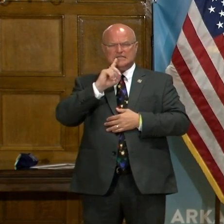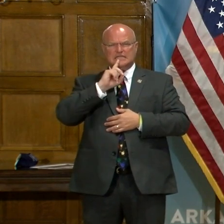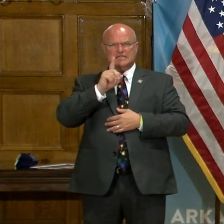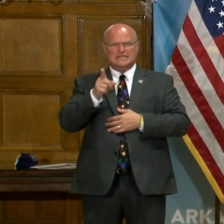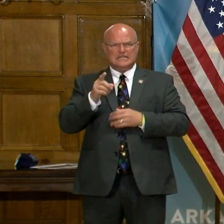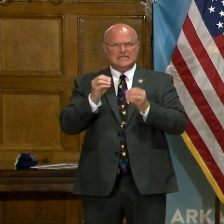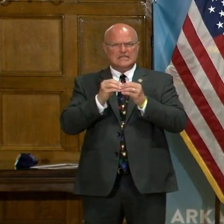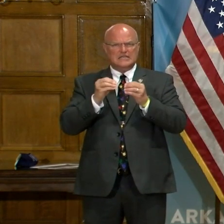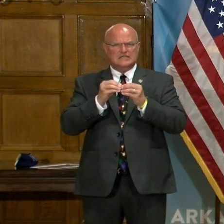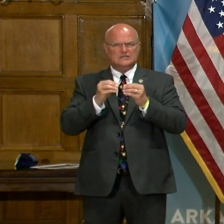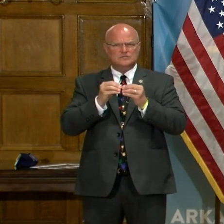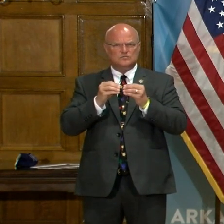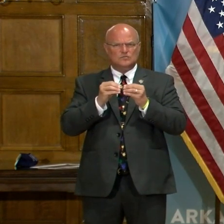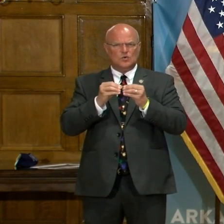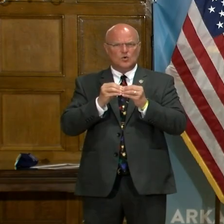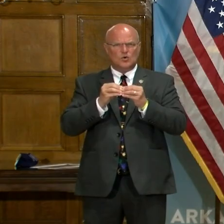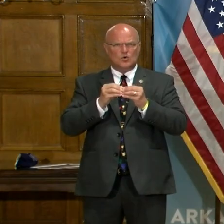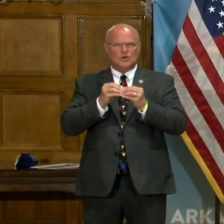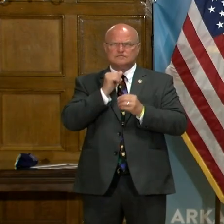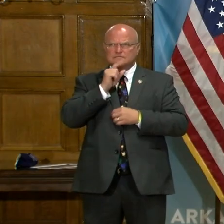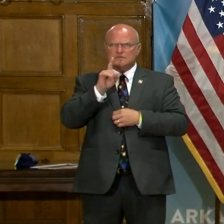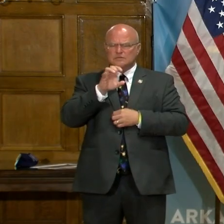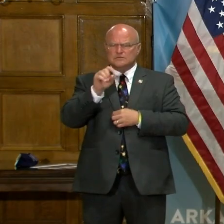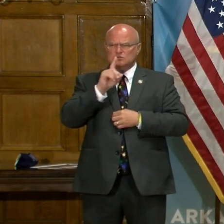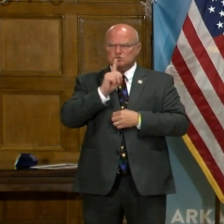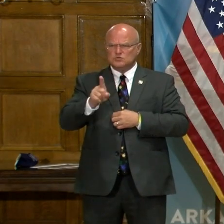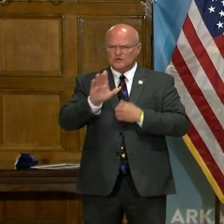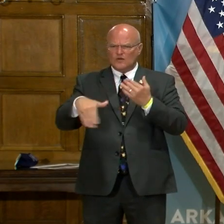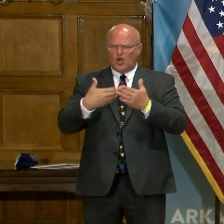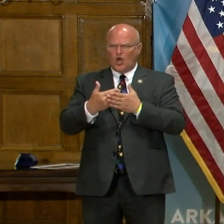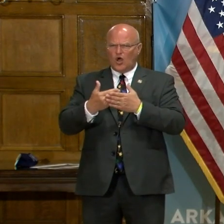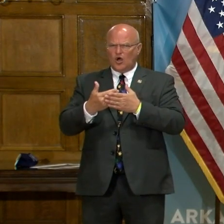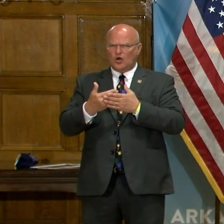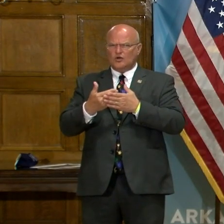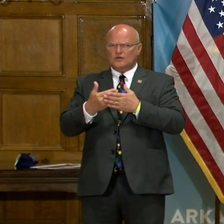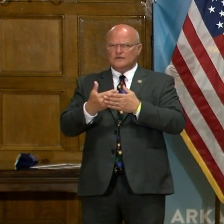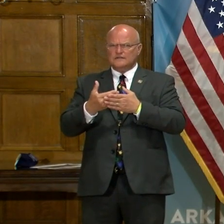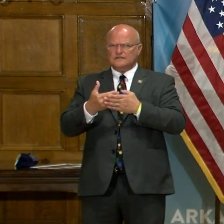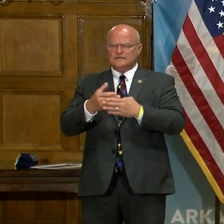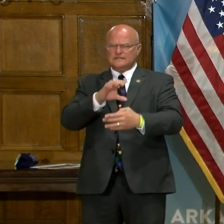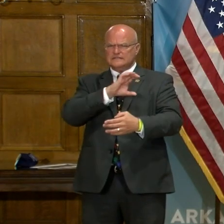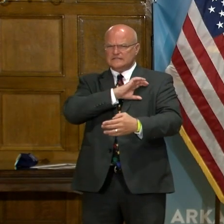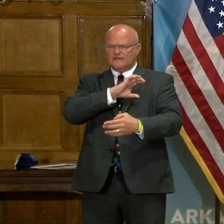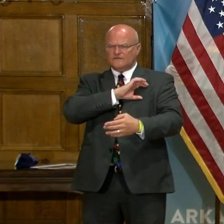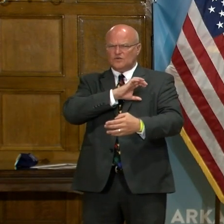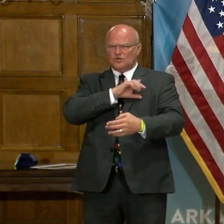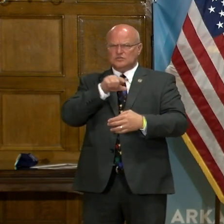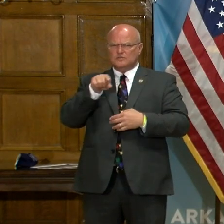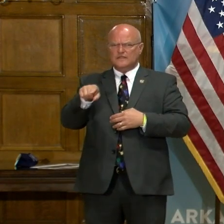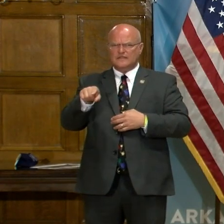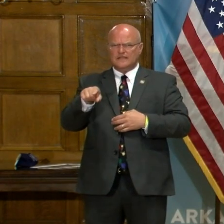is more, I'm not 100% sure of all the enforcement